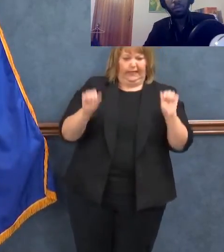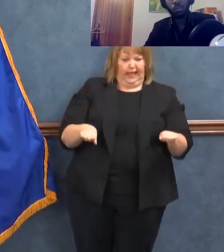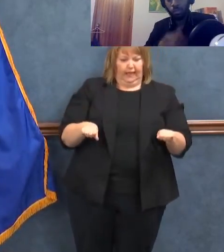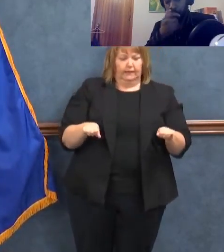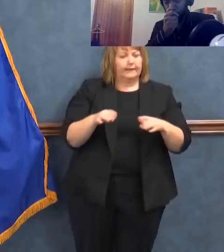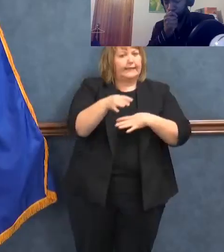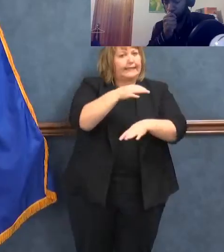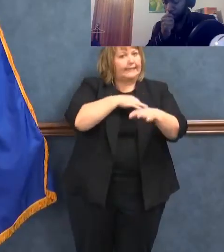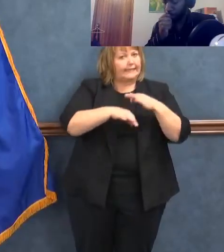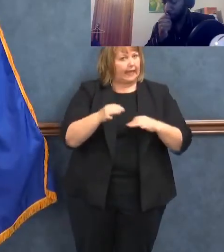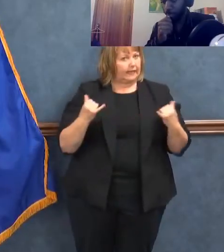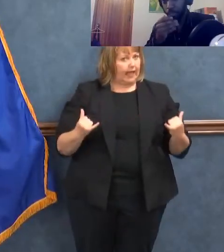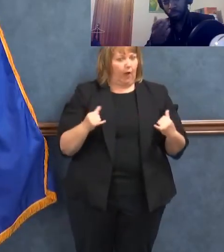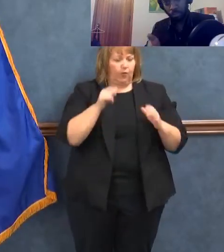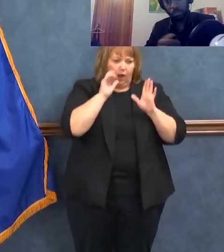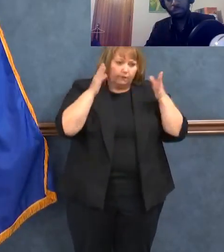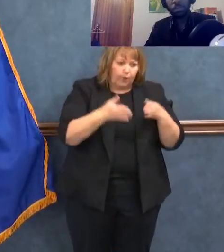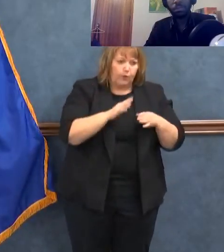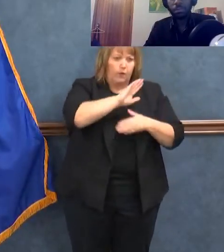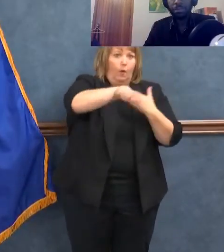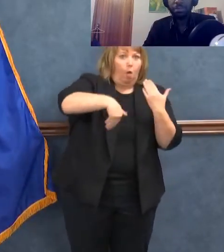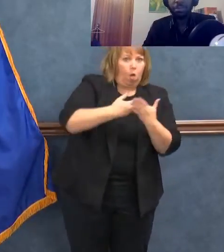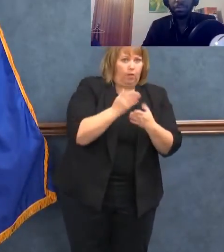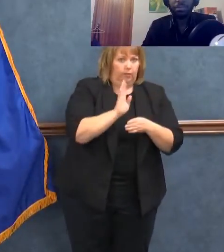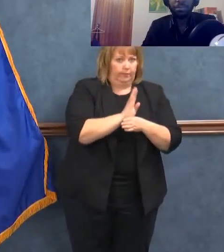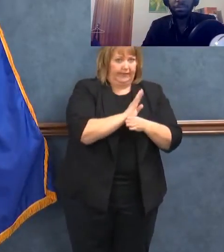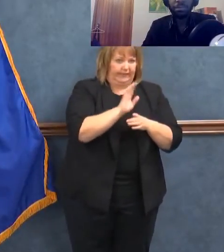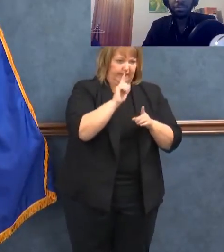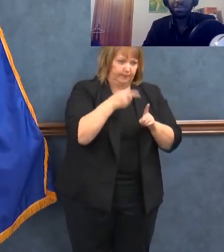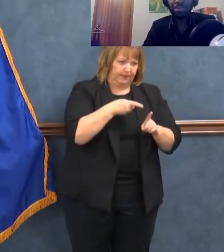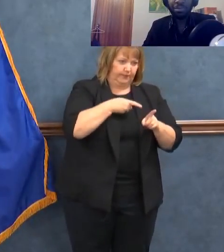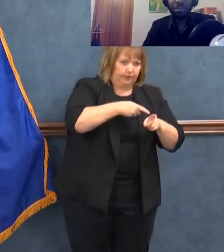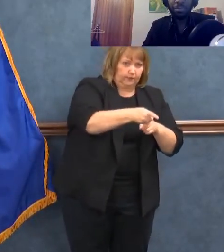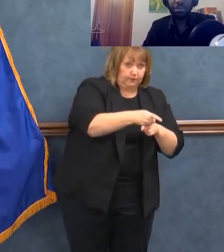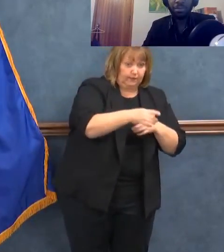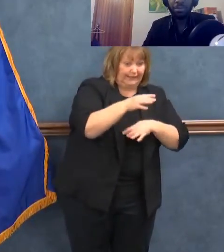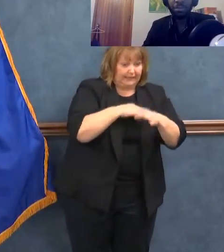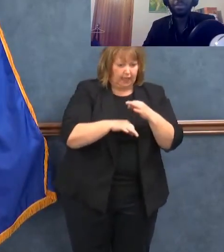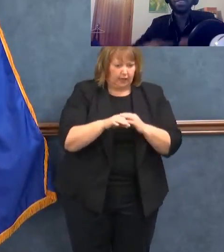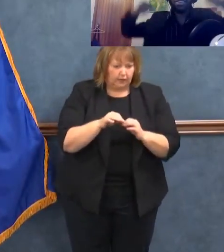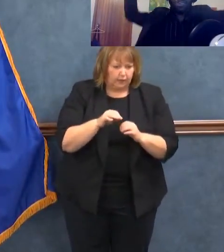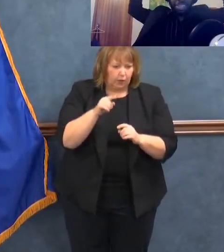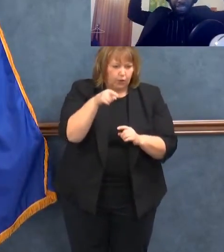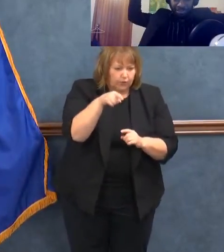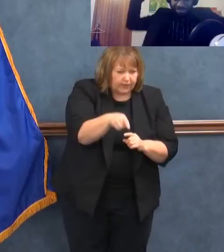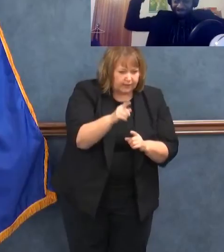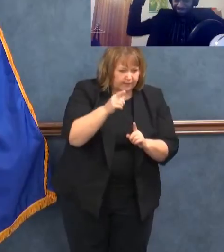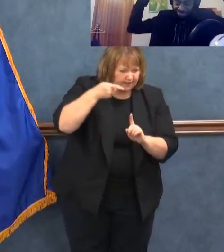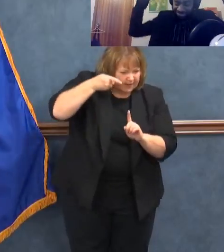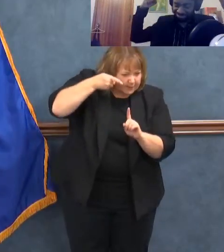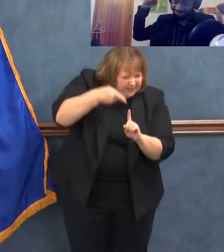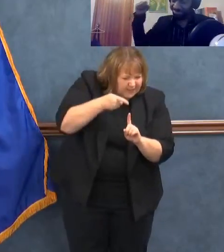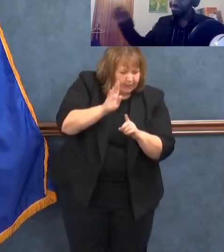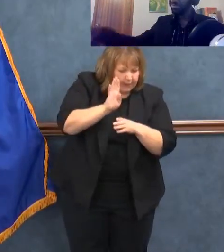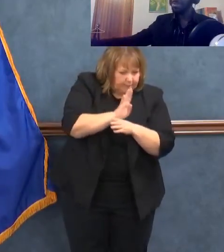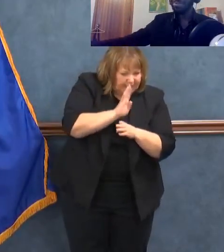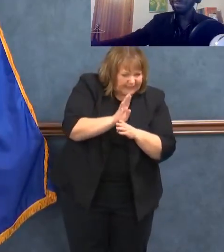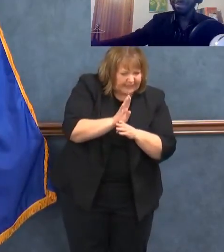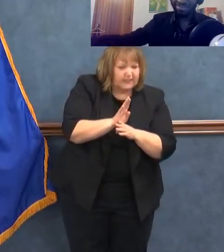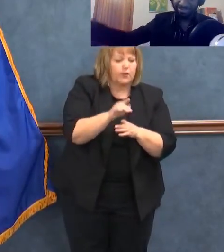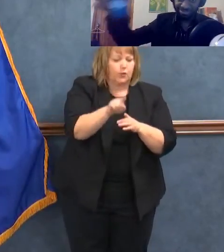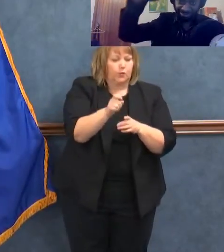spread. I believe that most of our businesses and communities have made great efforts to be as safe as they